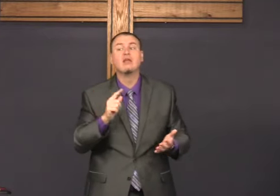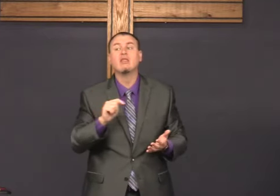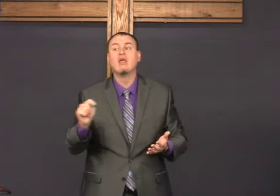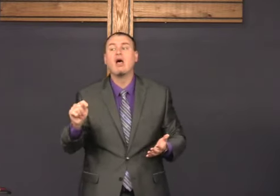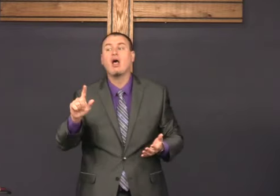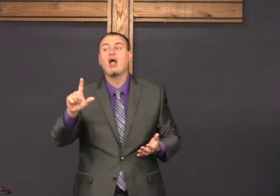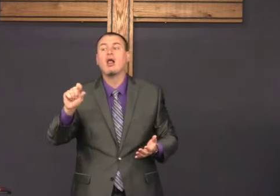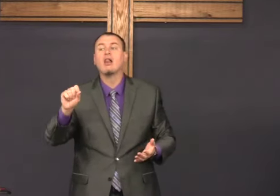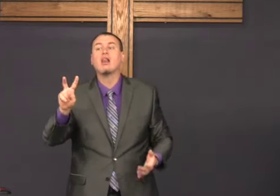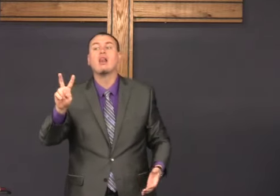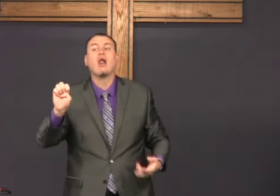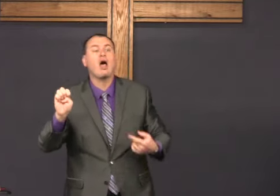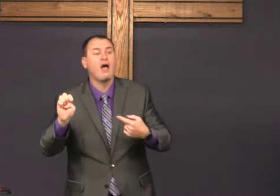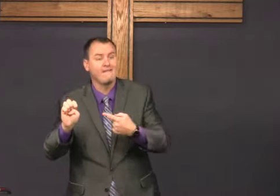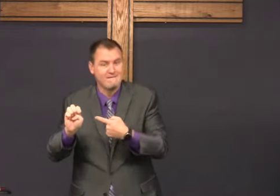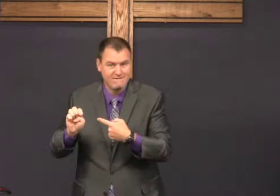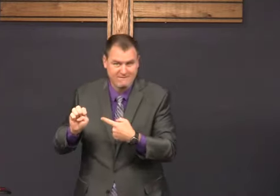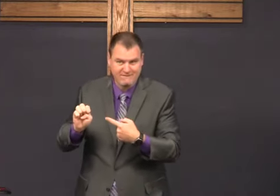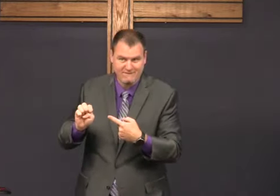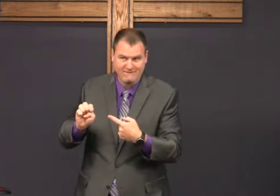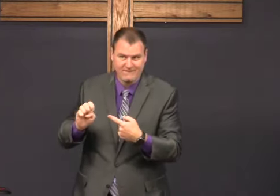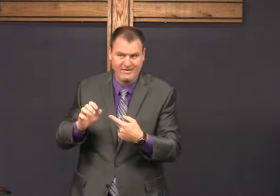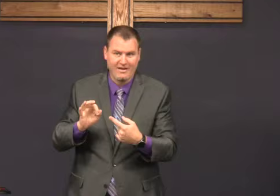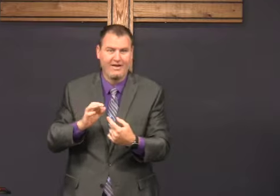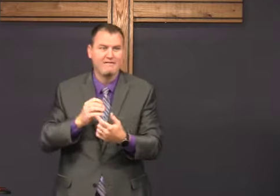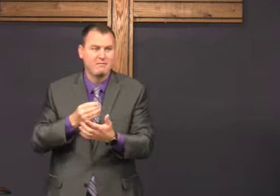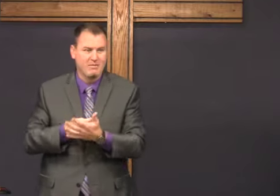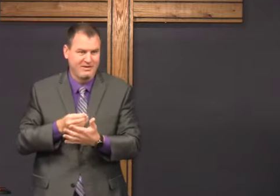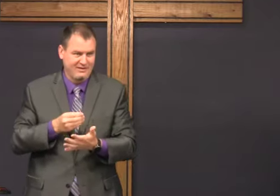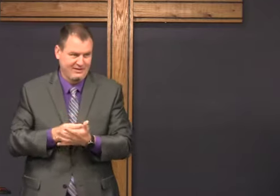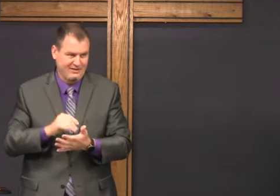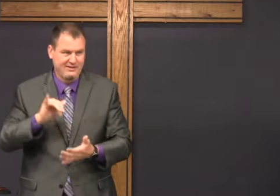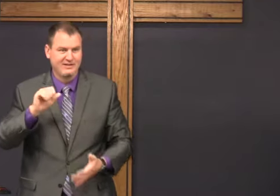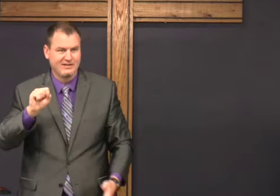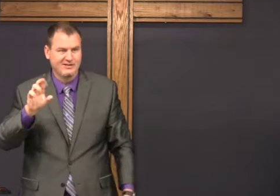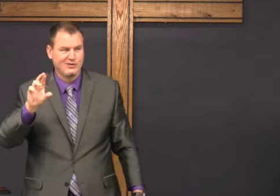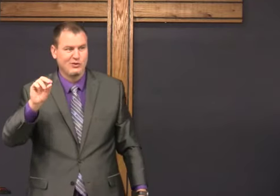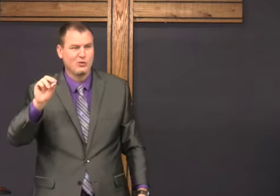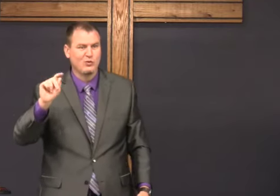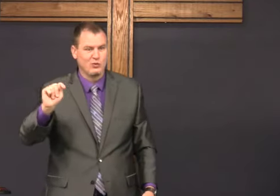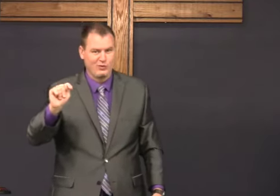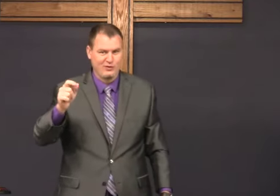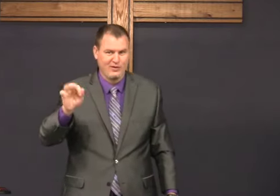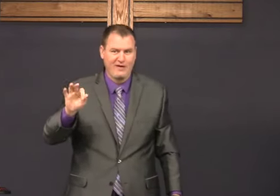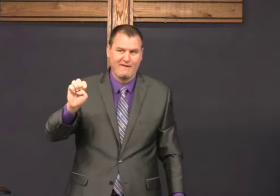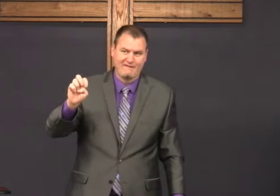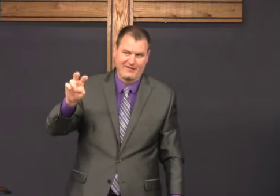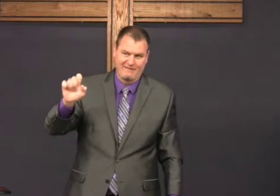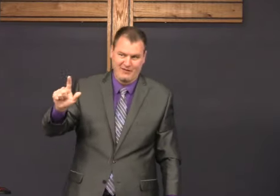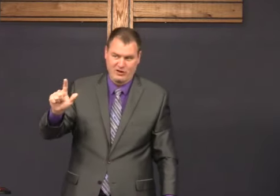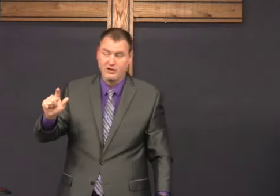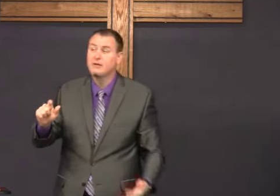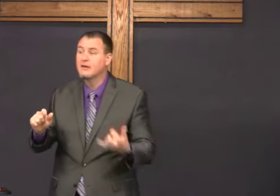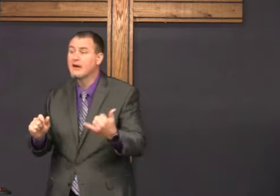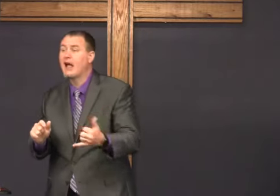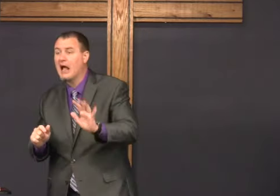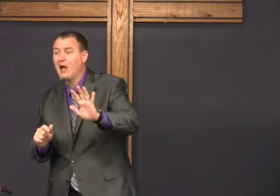What does the verse say? The love of money is the root of all